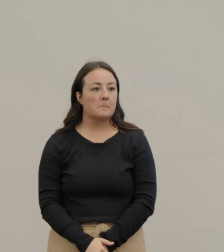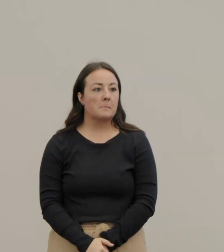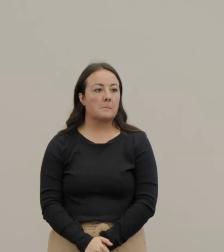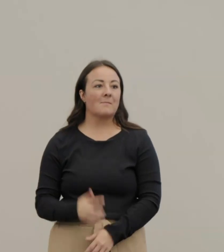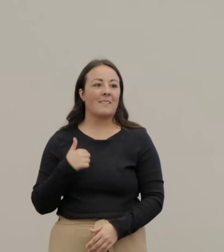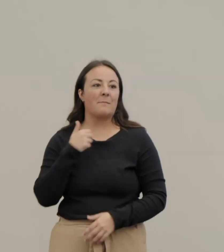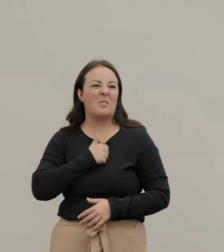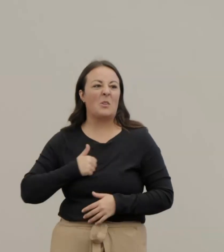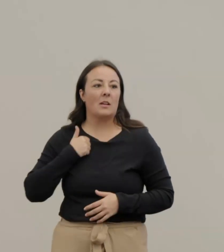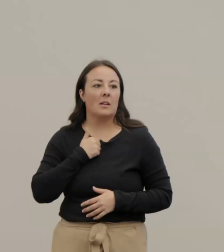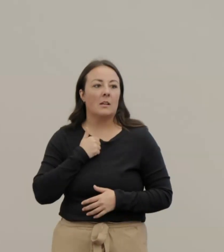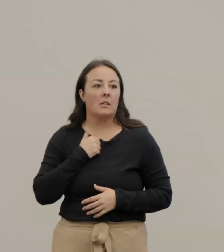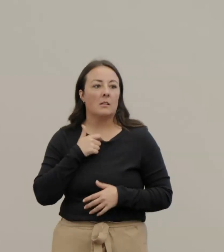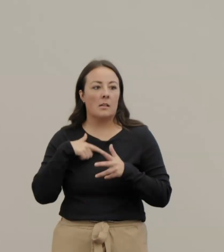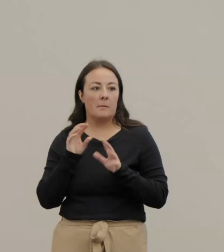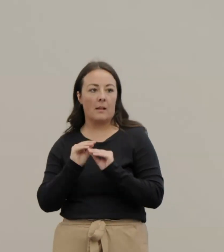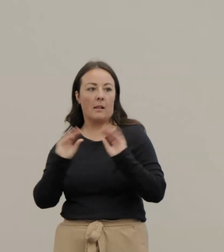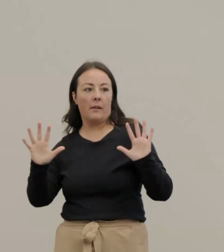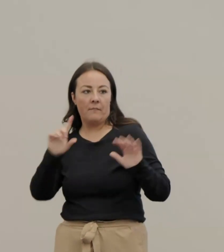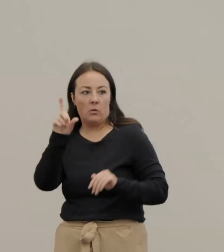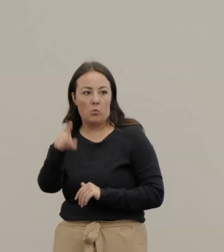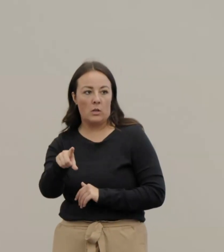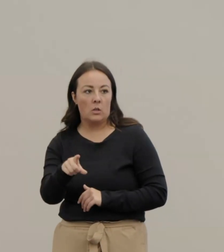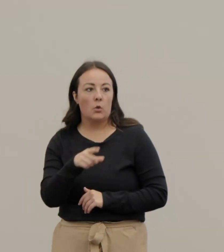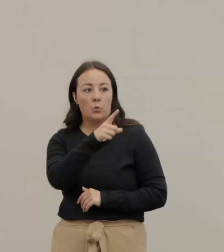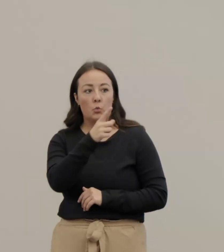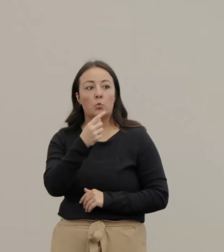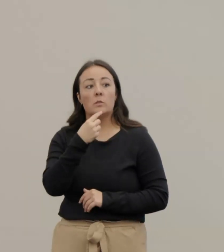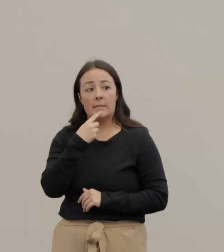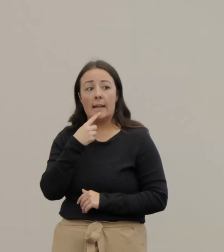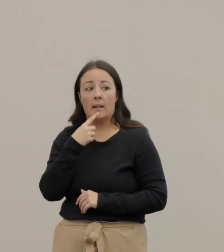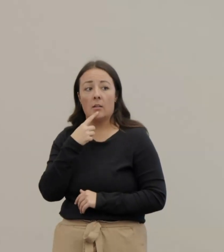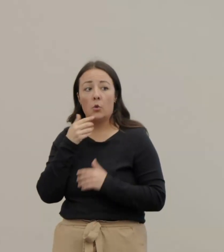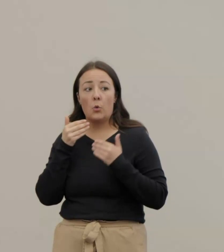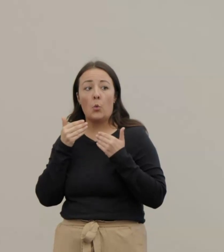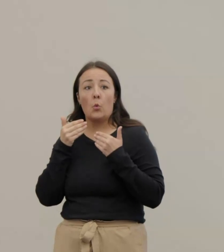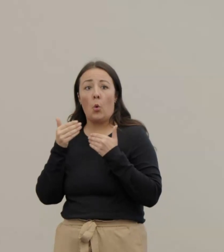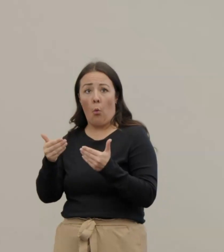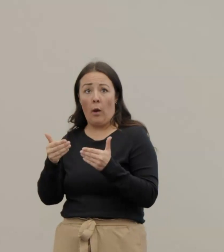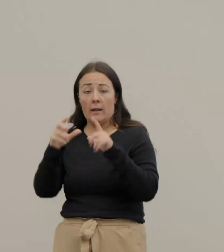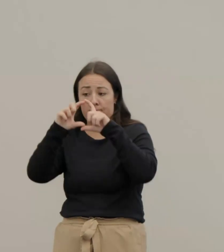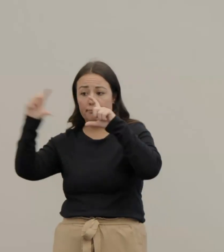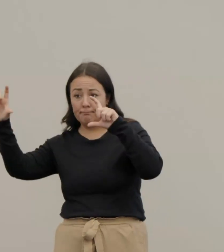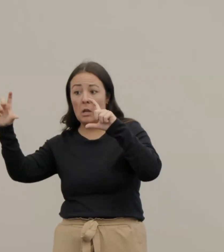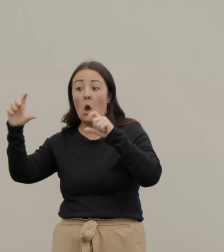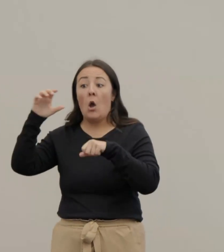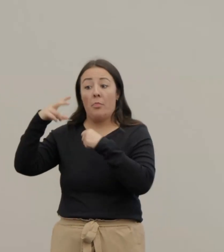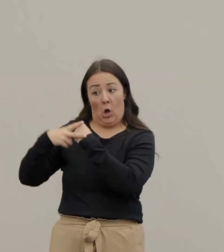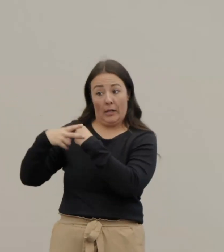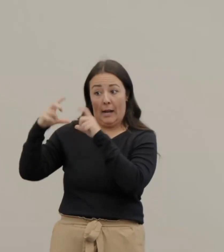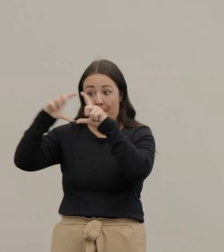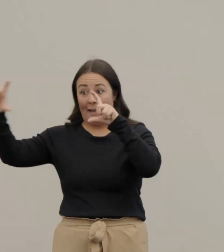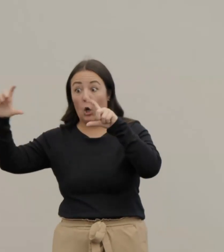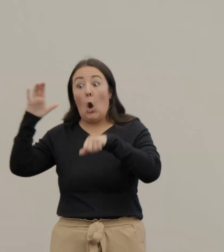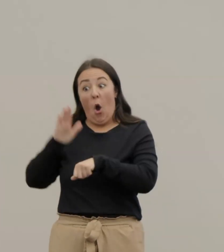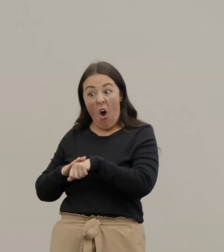I'm so sorry. Clarifying question. Did you say put the archive statement on the document, Yes. but you're changing the